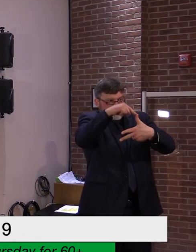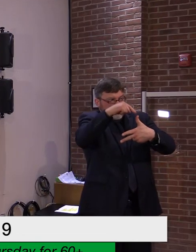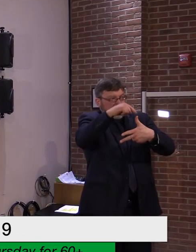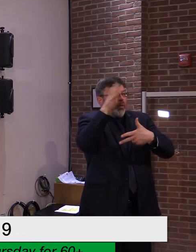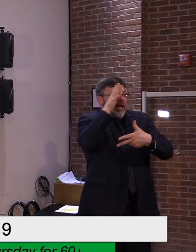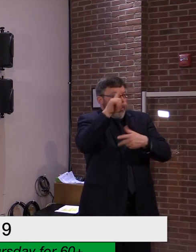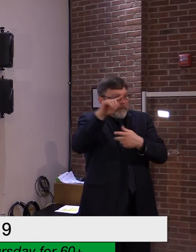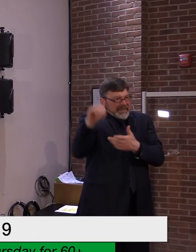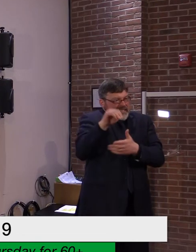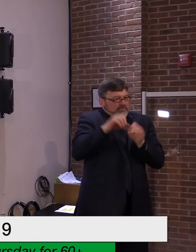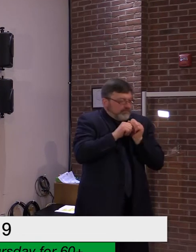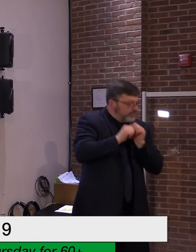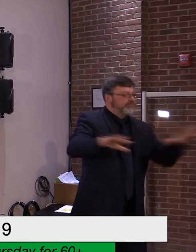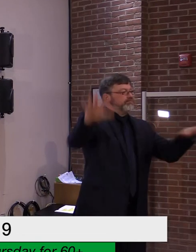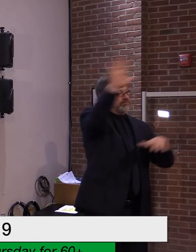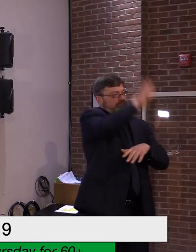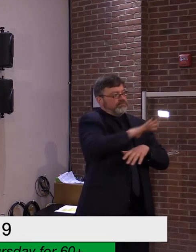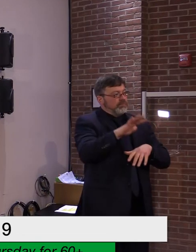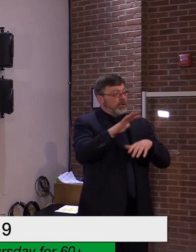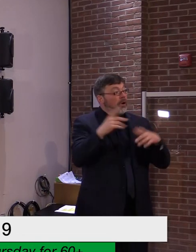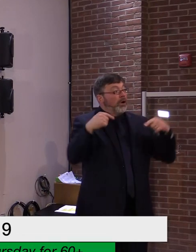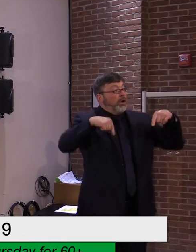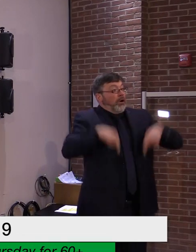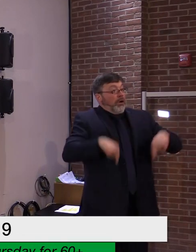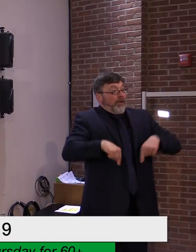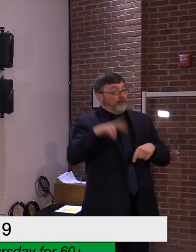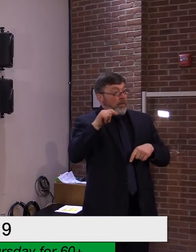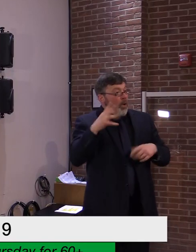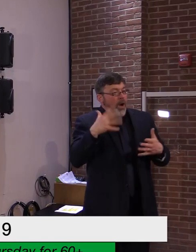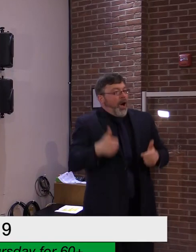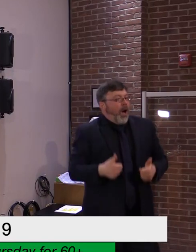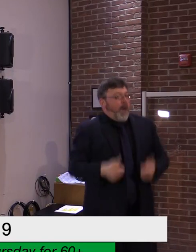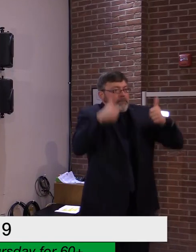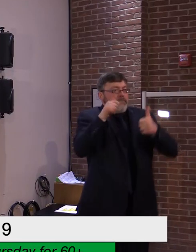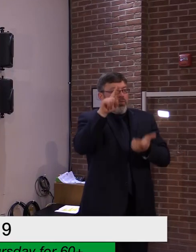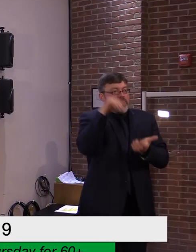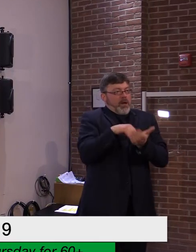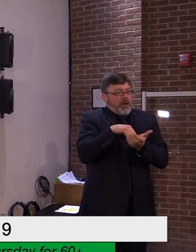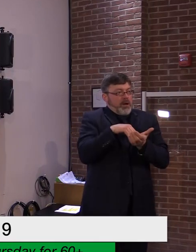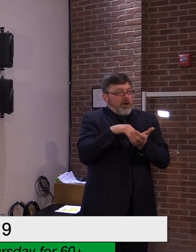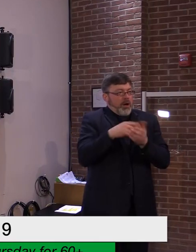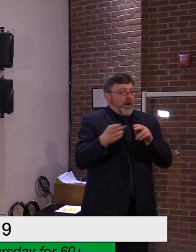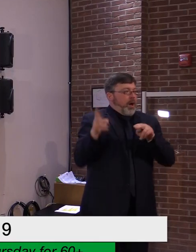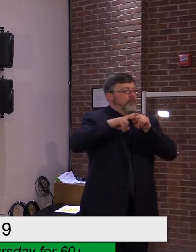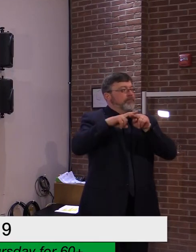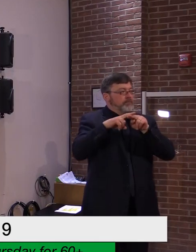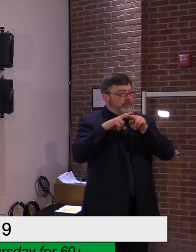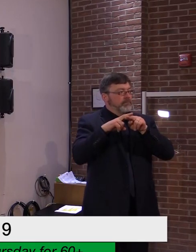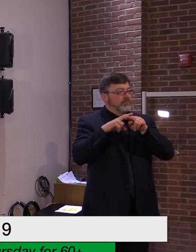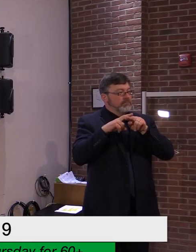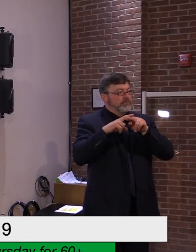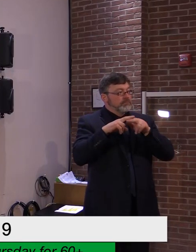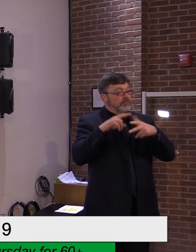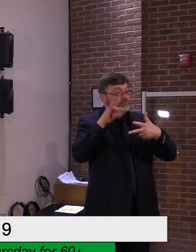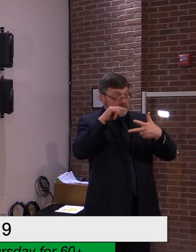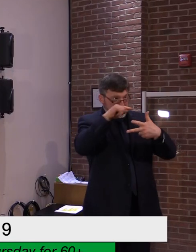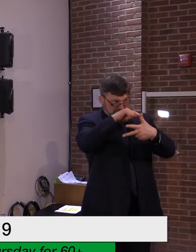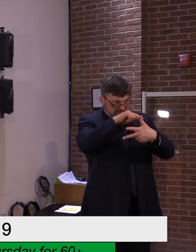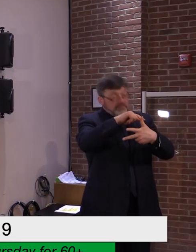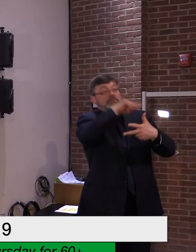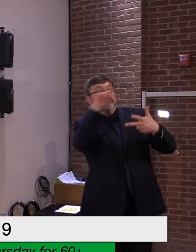mean 1,000 doses for Vermont. Then on Johnson & Johnson this week,